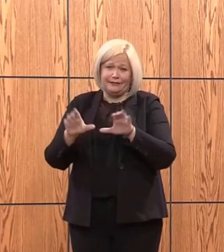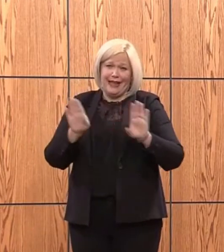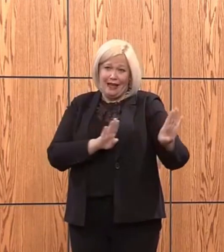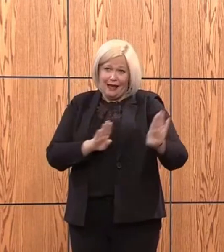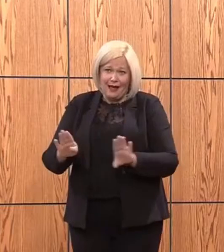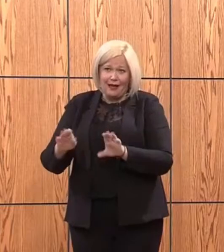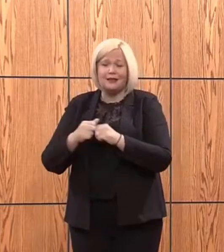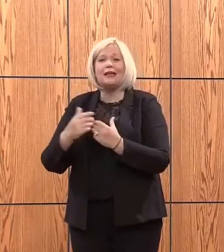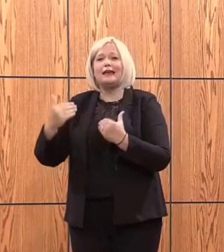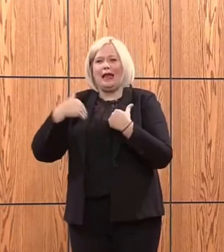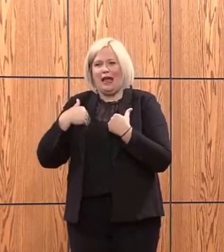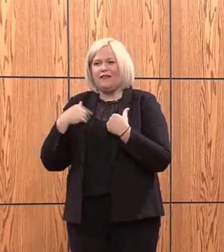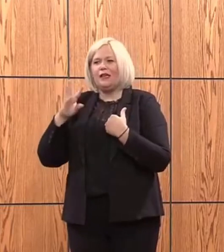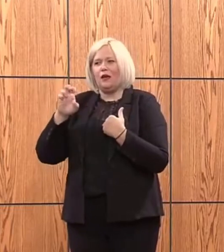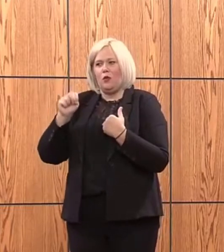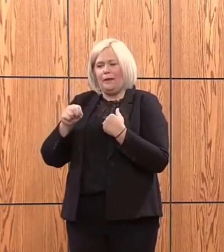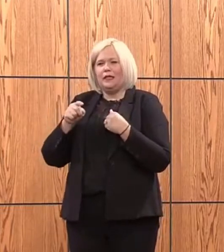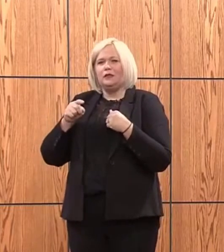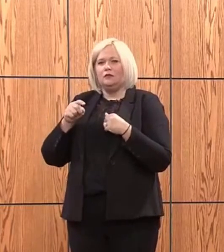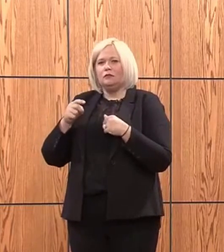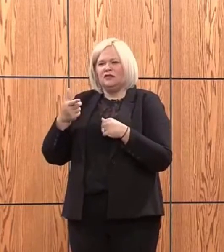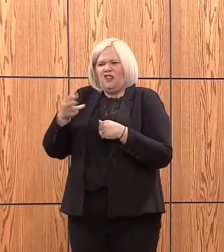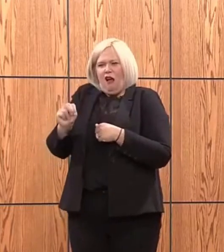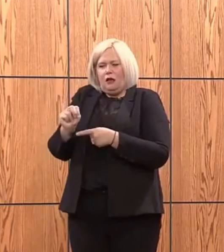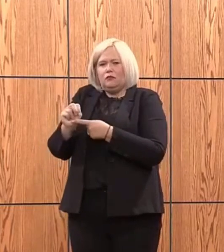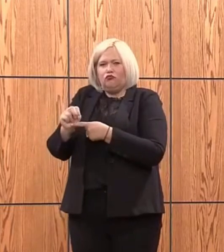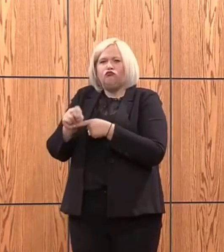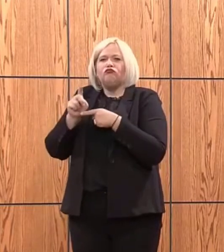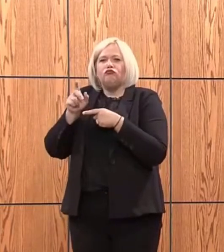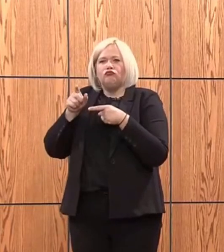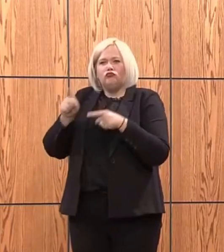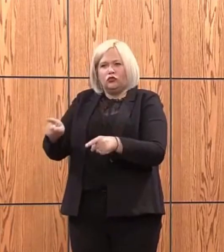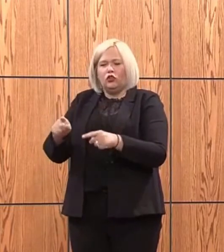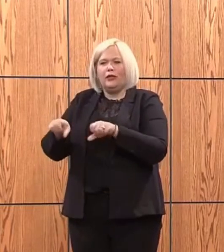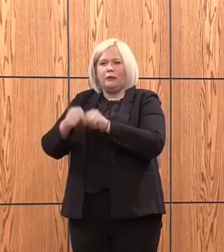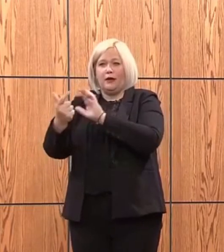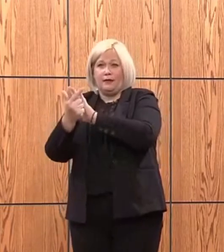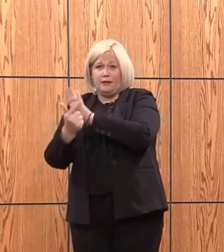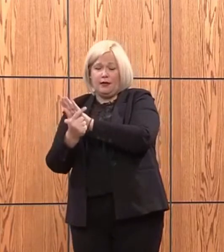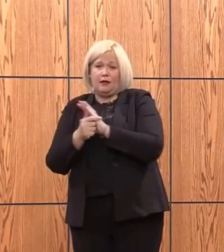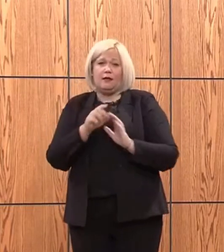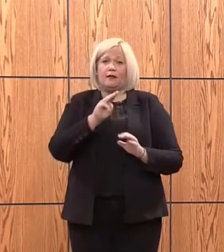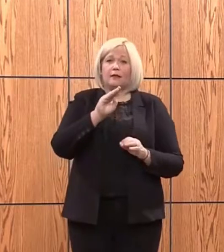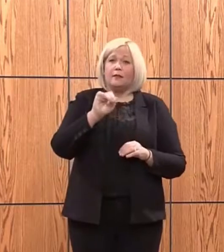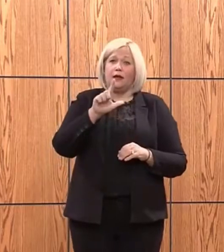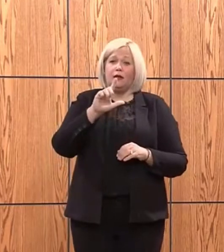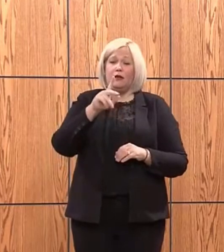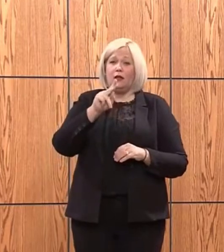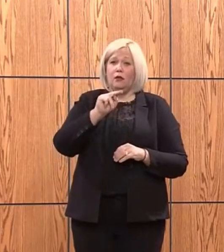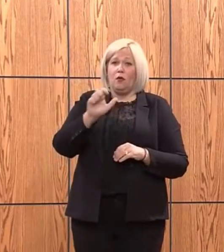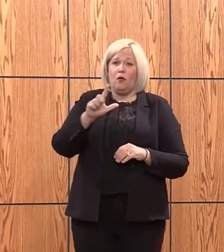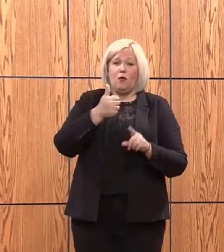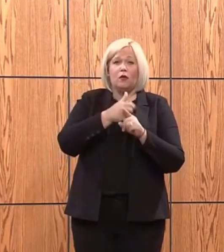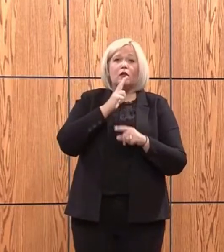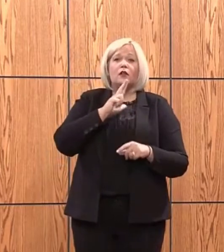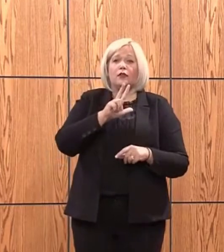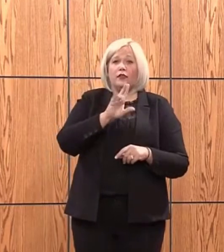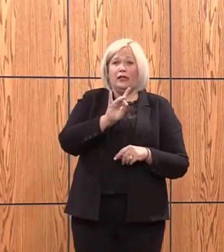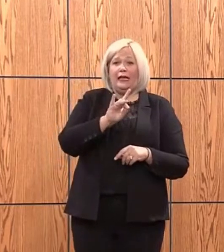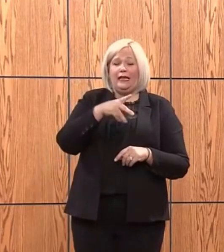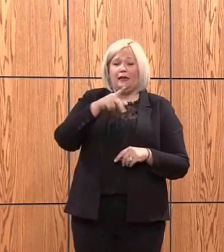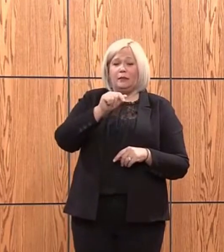or possessing a firearm during the commission of a felony firearm. Michael Null, age 38, of